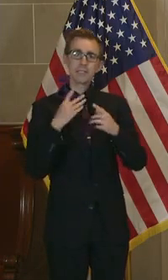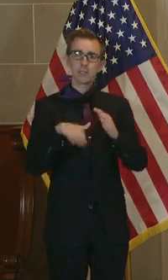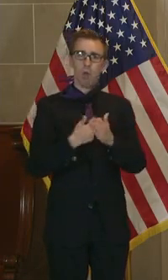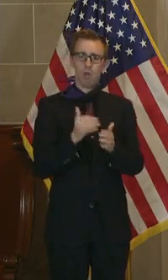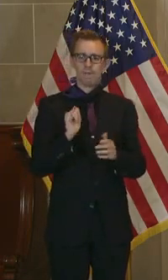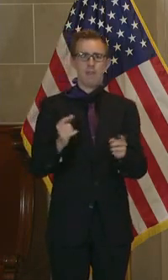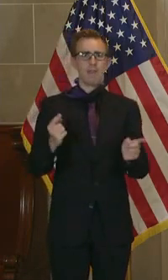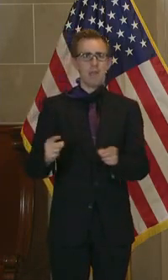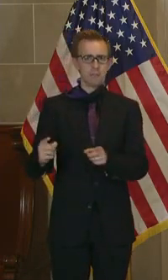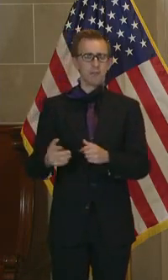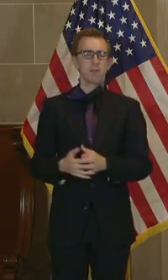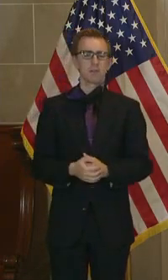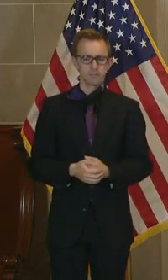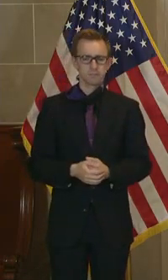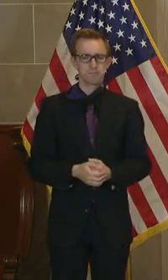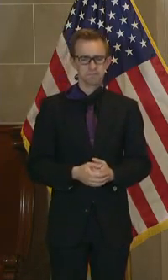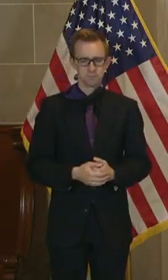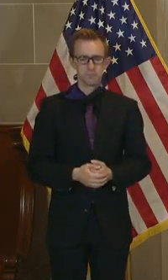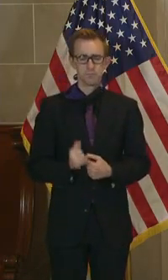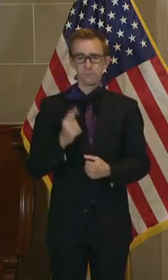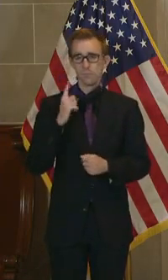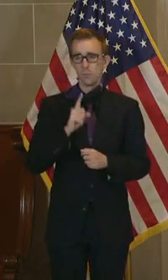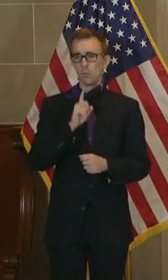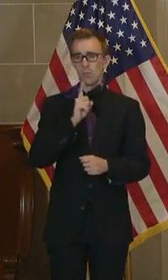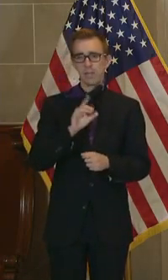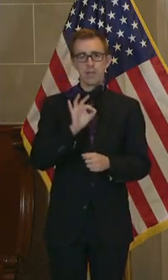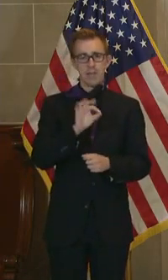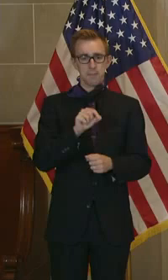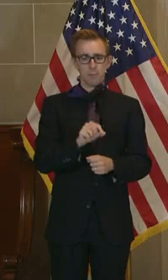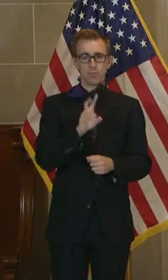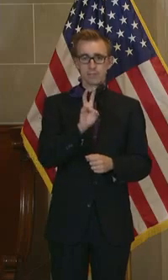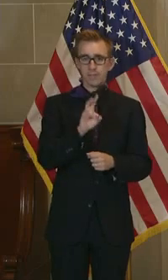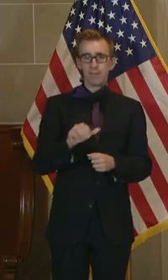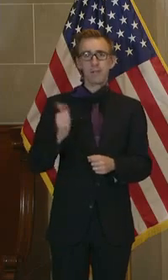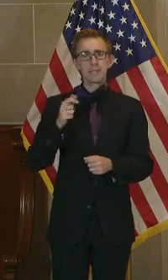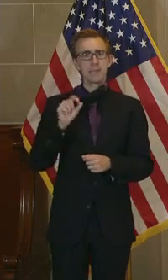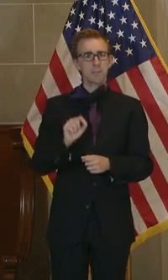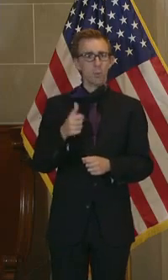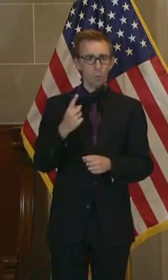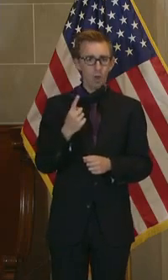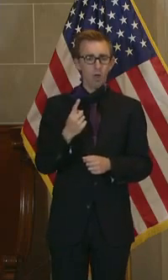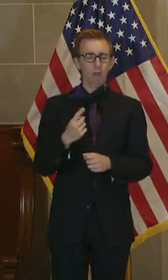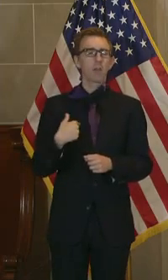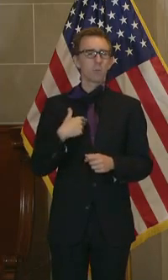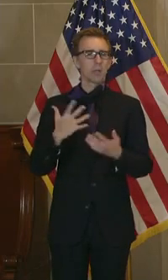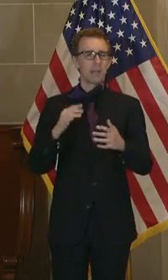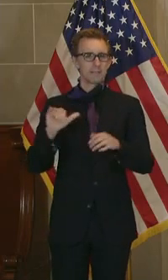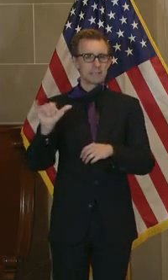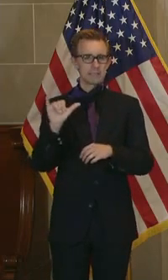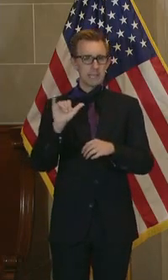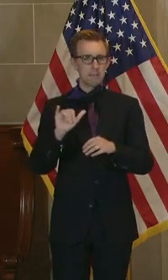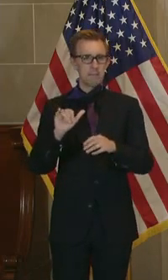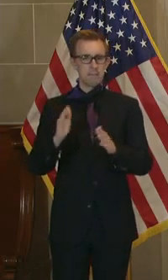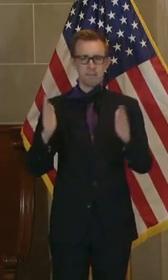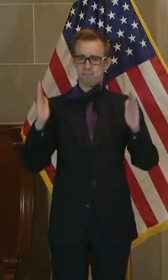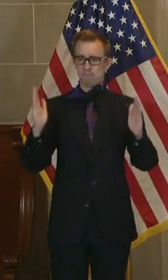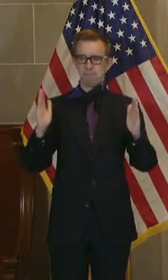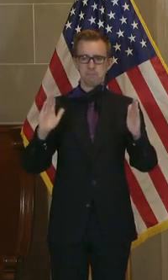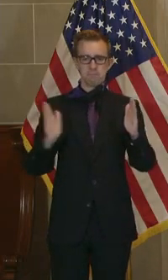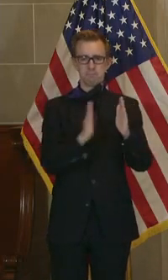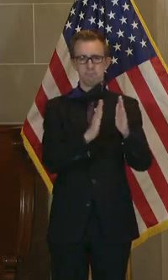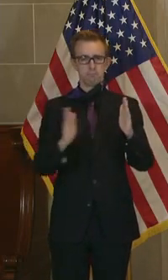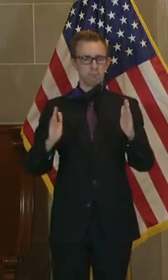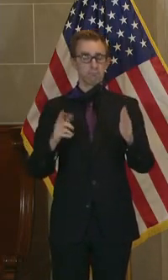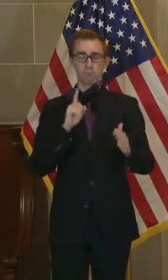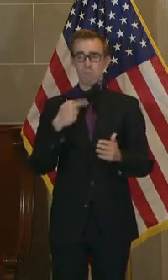place. And I think really whether it's 9.7 or 10.1, we're kind of in the same range where we thought we would be. Matter of fact,